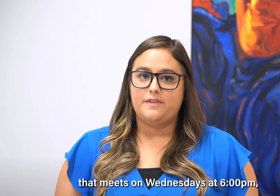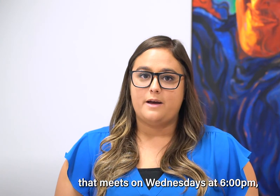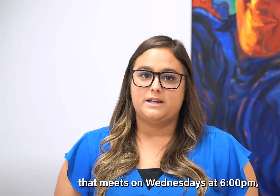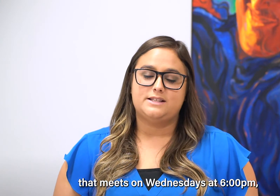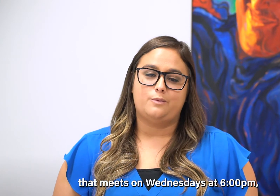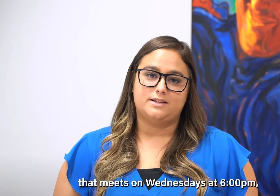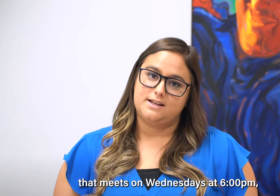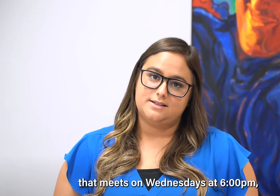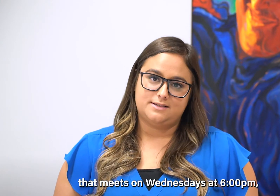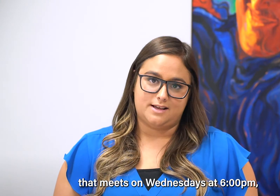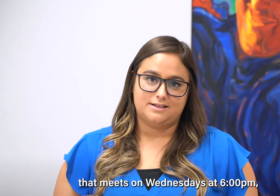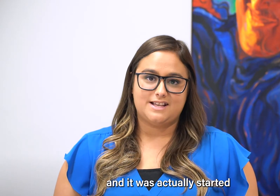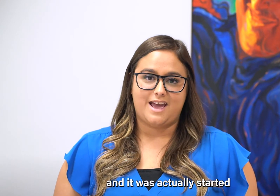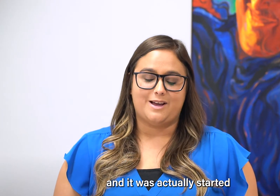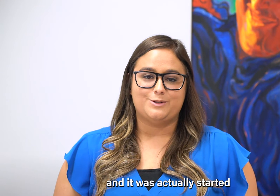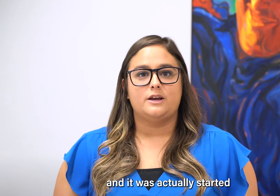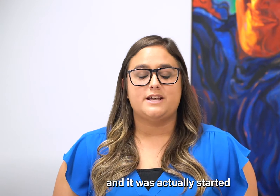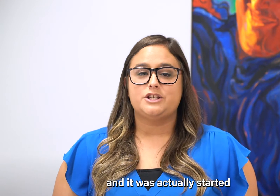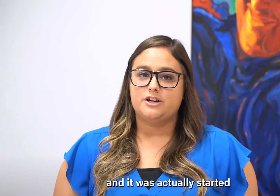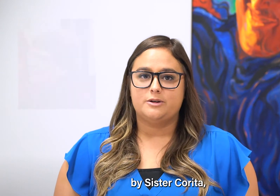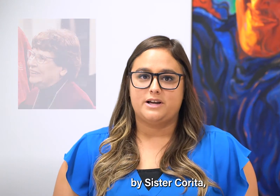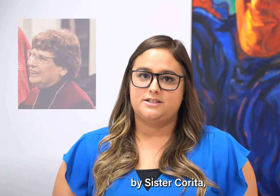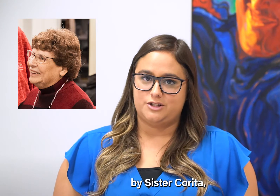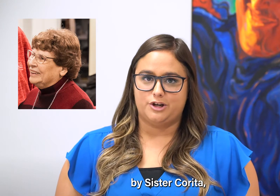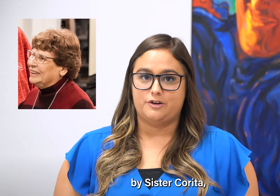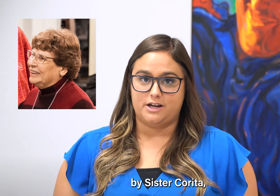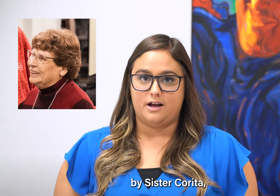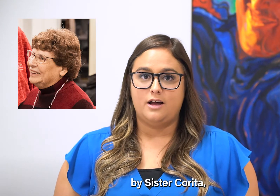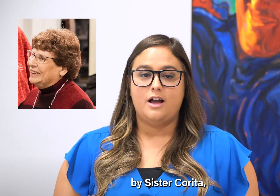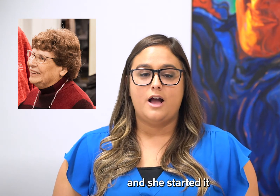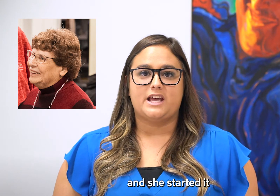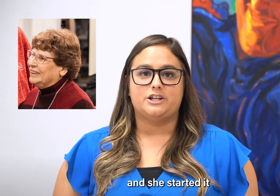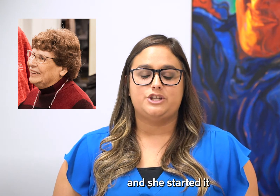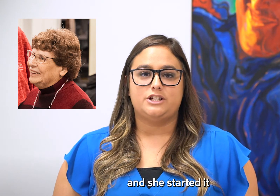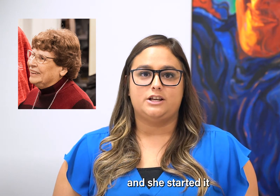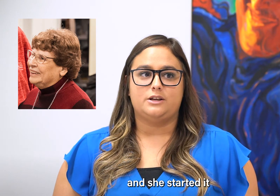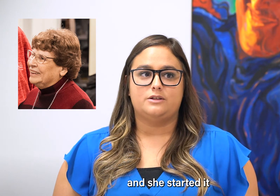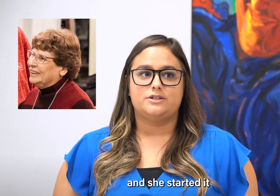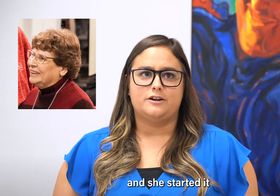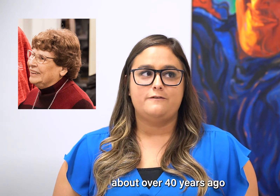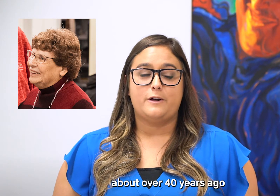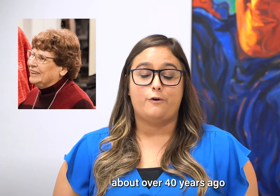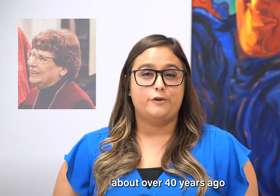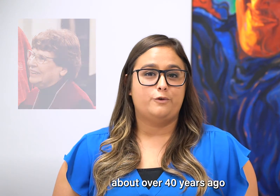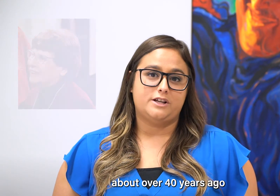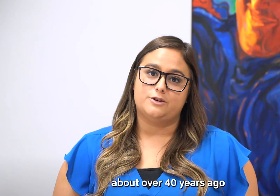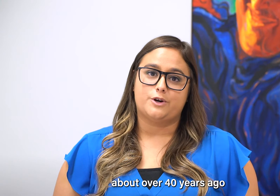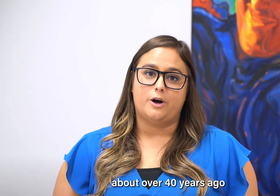meets on Wednesdays at 6, and it was actually started by Sister Carita, and she started it about over 40 years ago